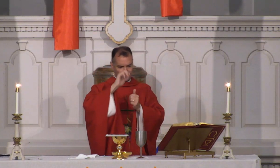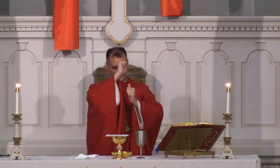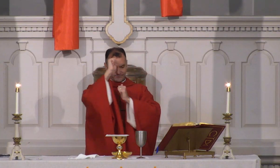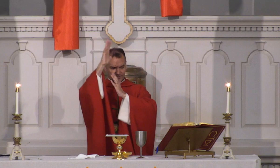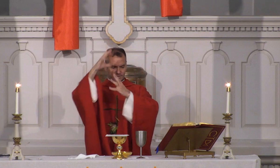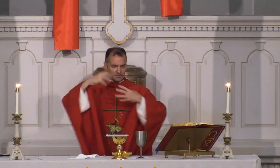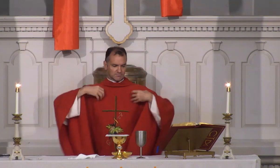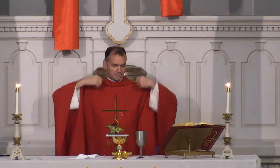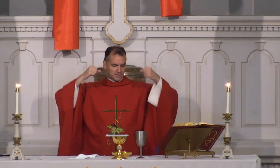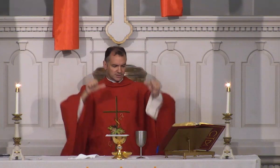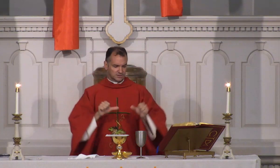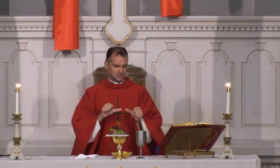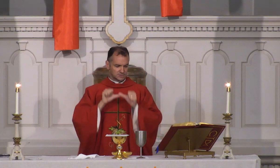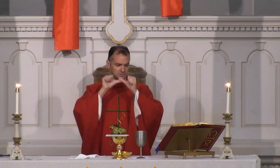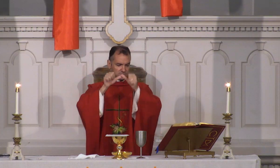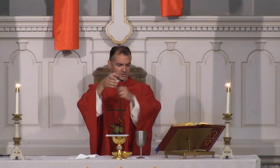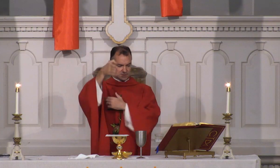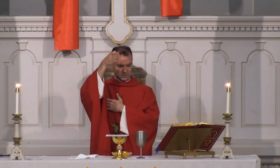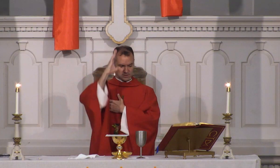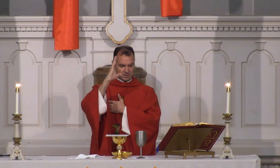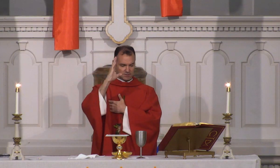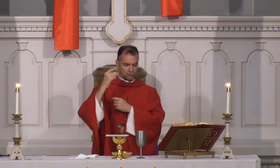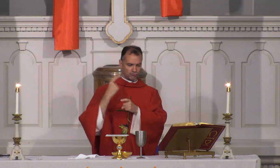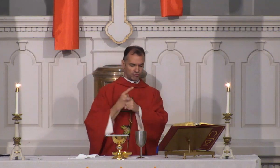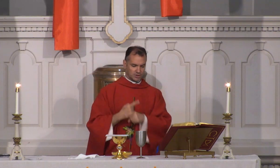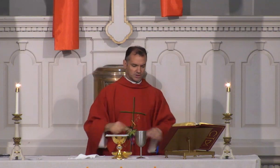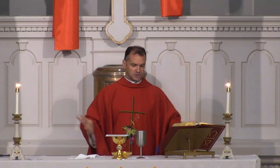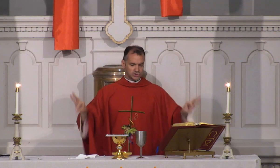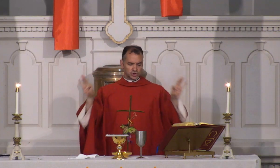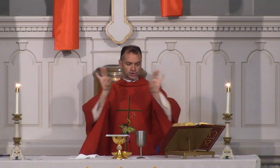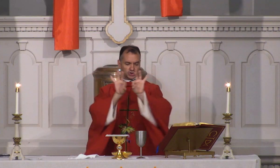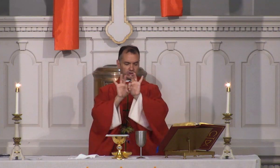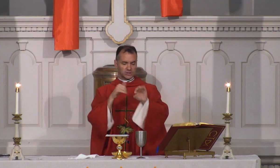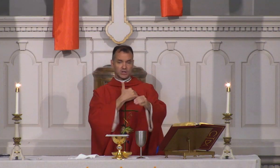It is truly right and just, our duty and our